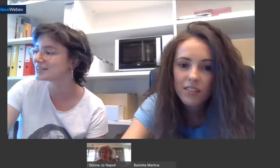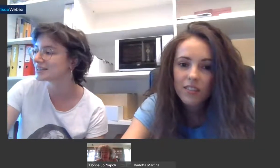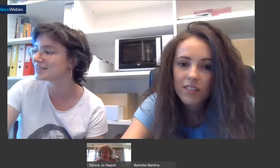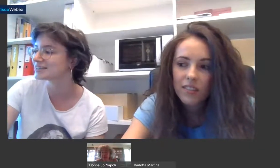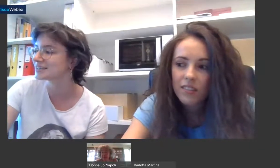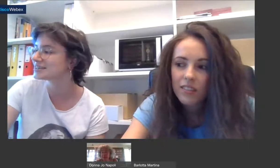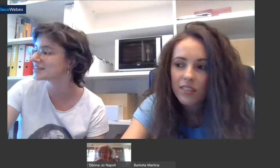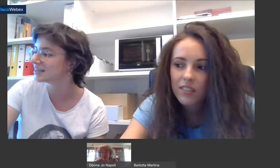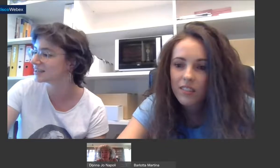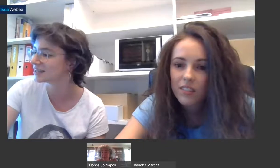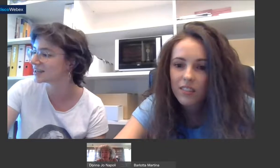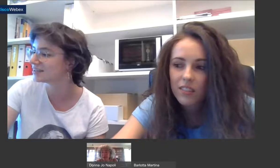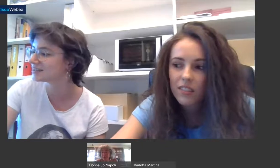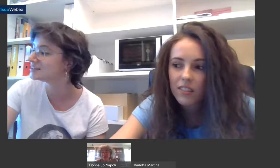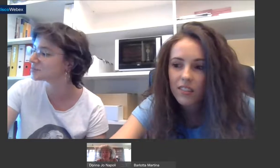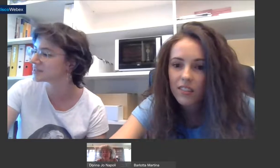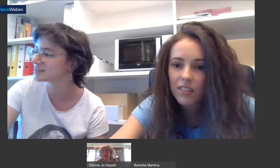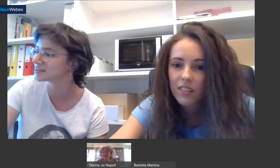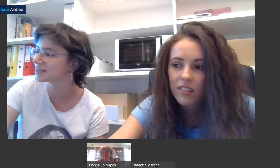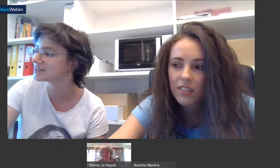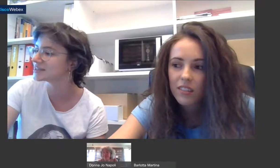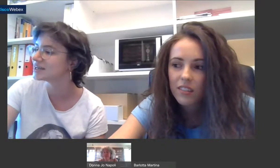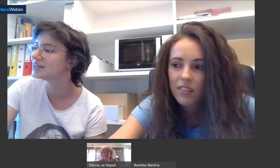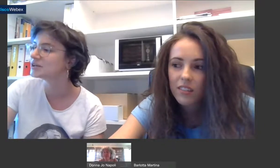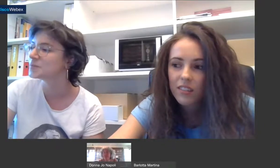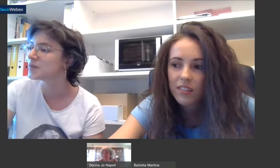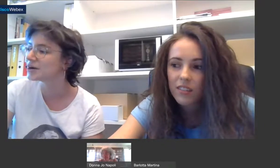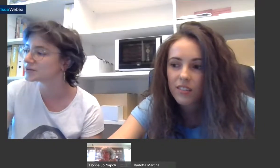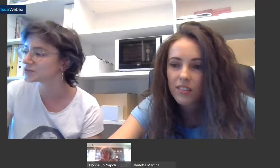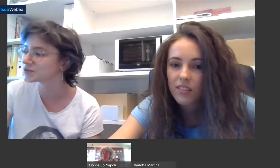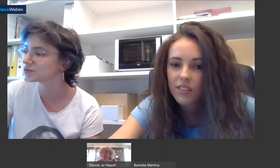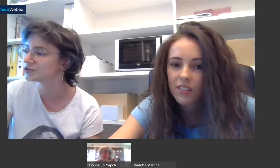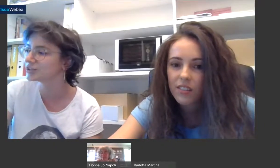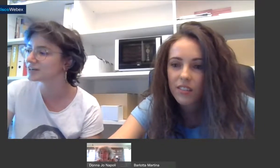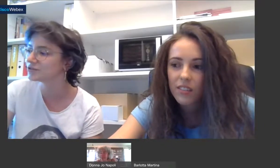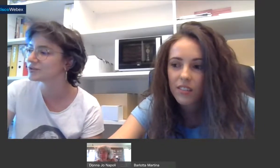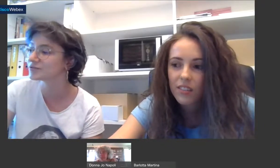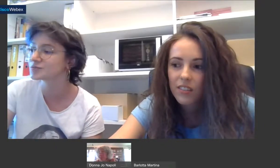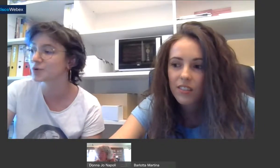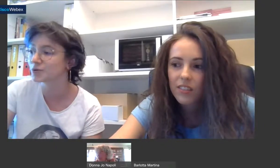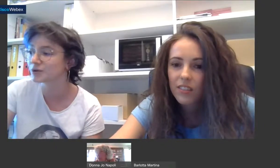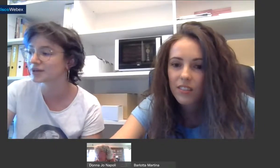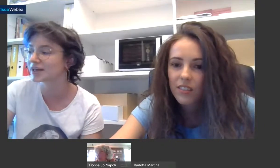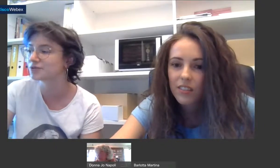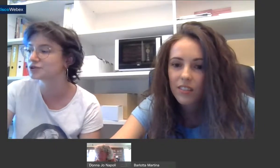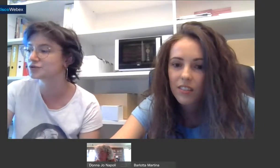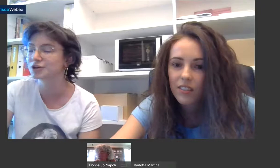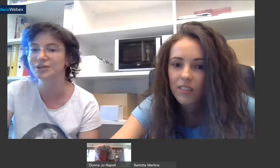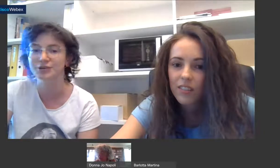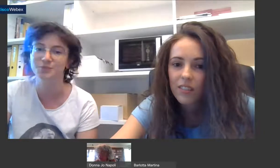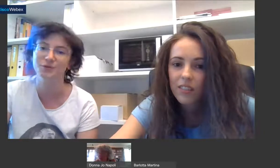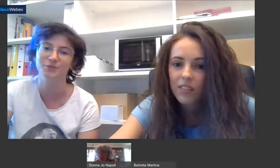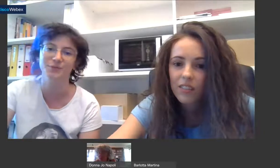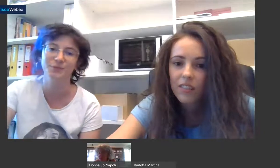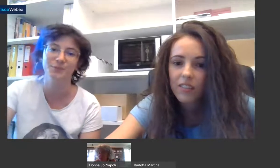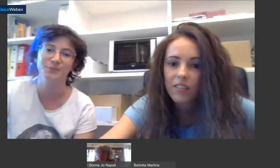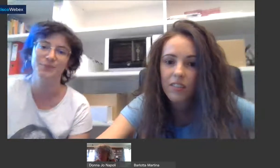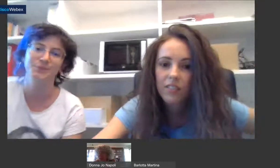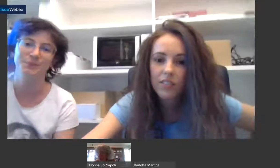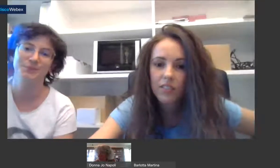can they start signing again, at least basic signs, in comparison to the recovery of spoken language for hearing people?